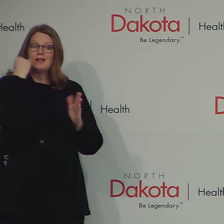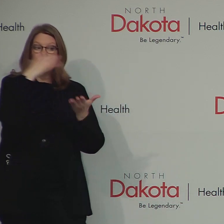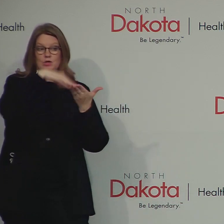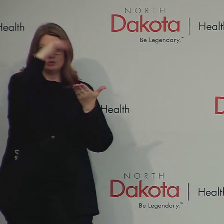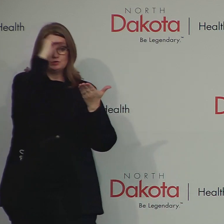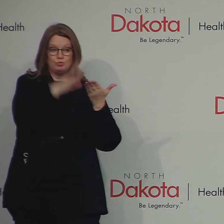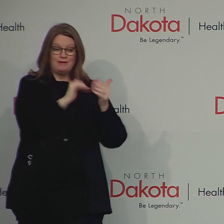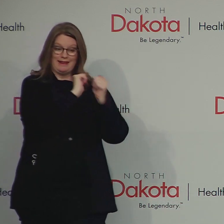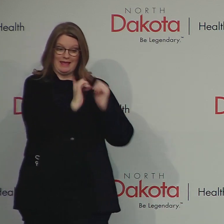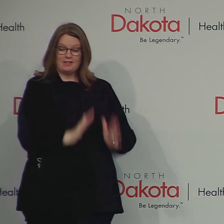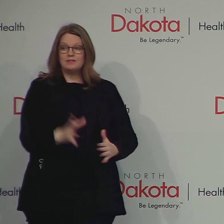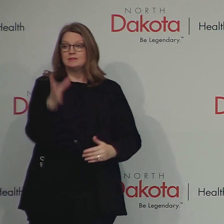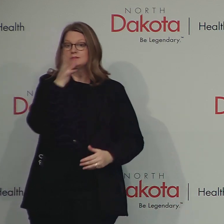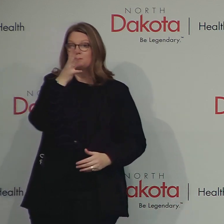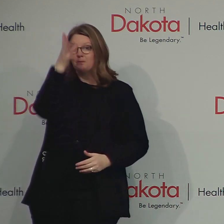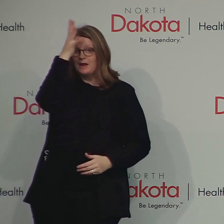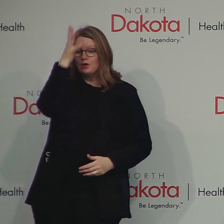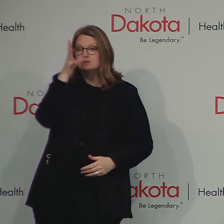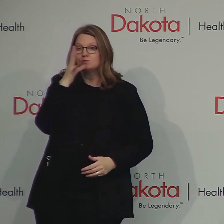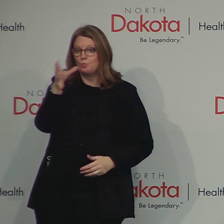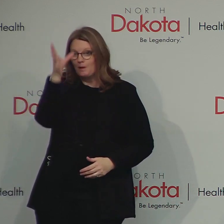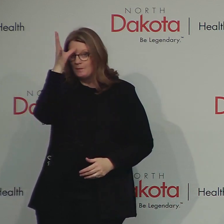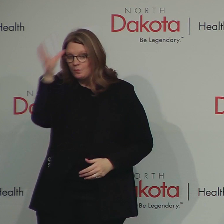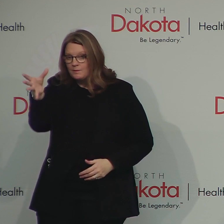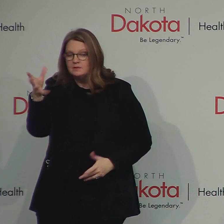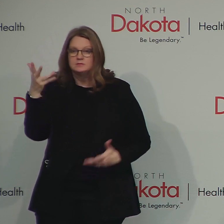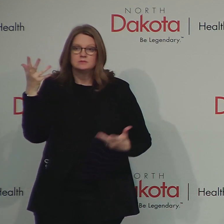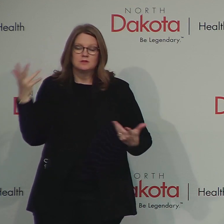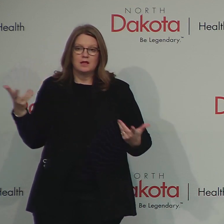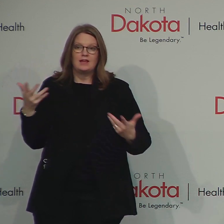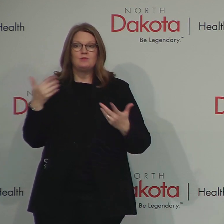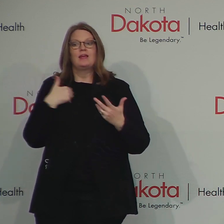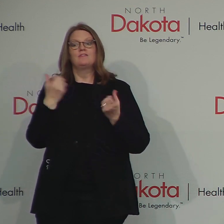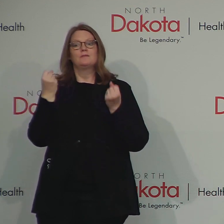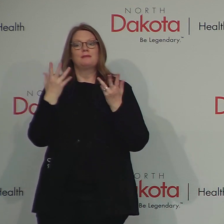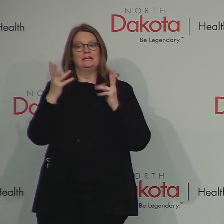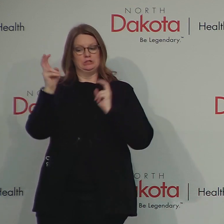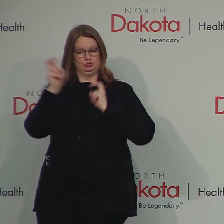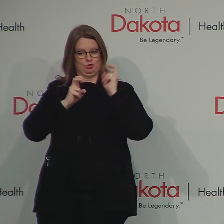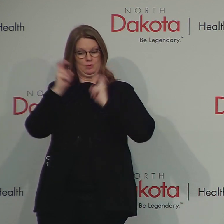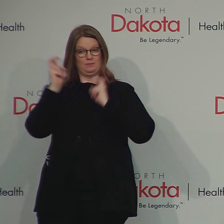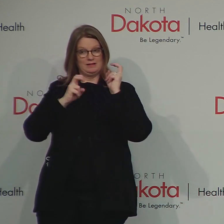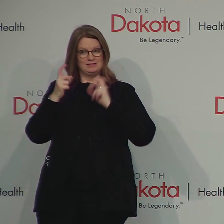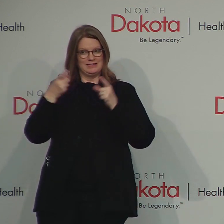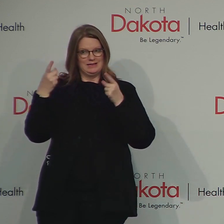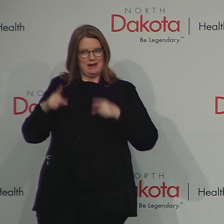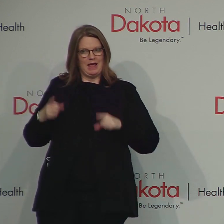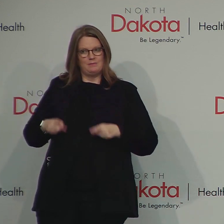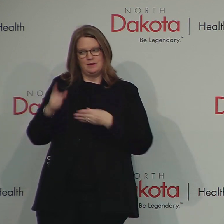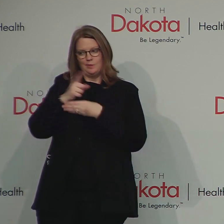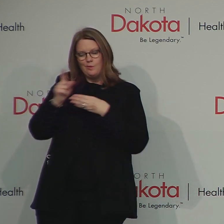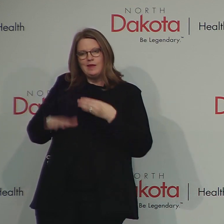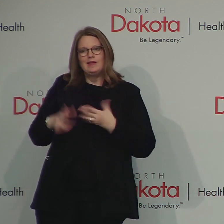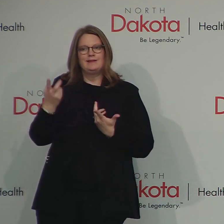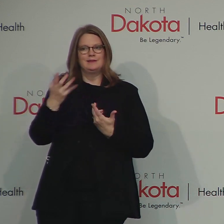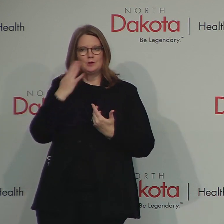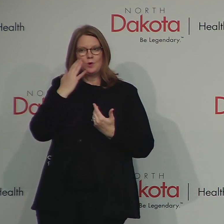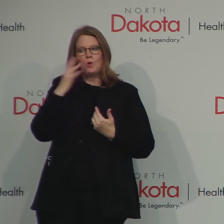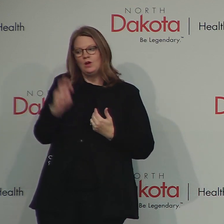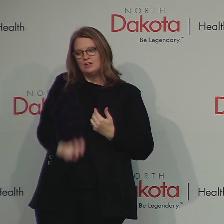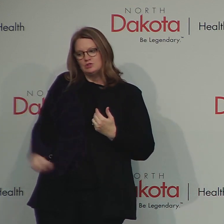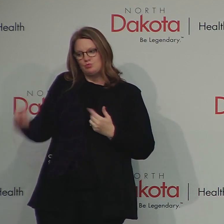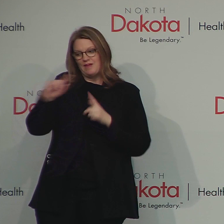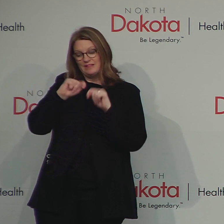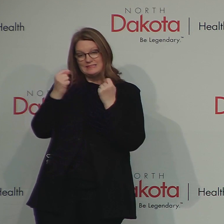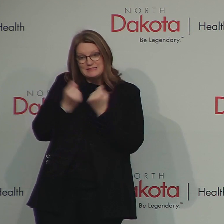or parents or grandparents. And we have a number of tournaments that are happening every weekend with traveling teams that may be coming from